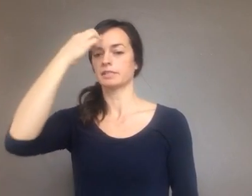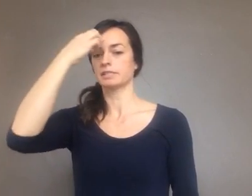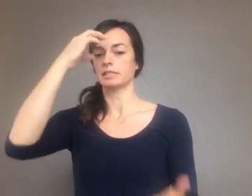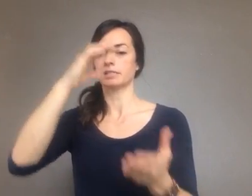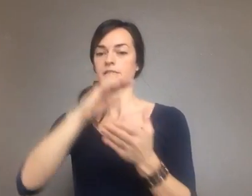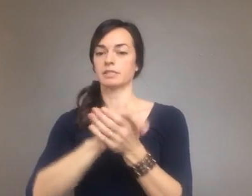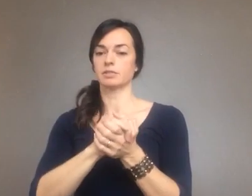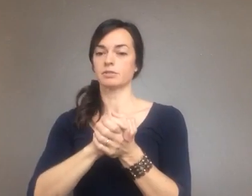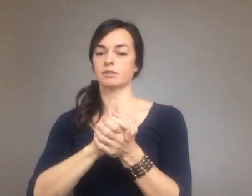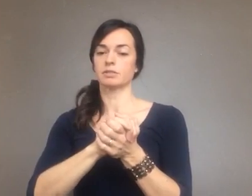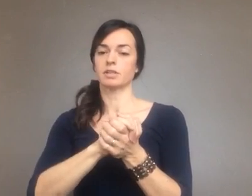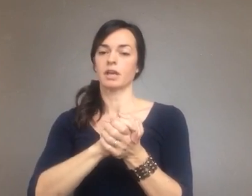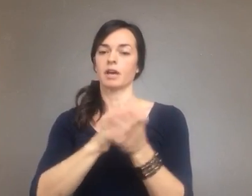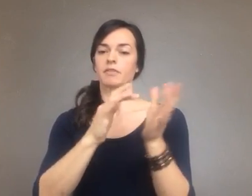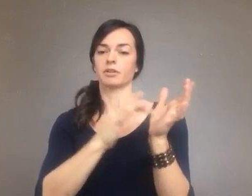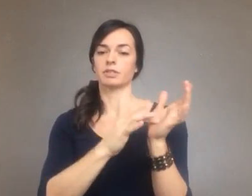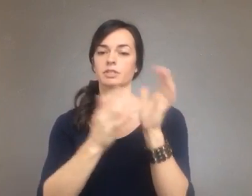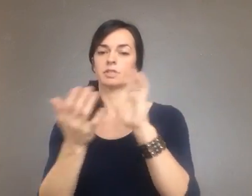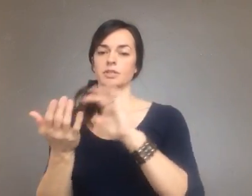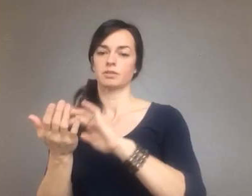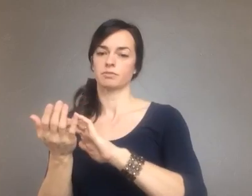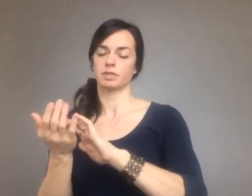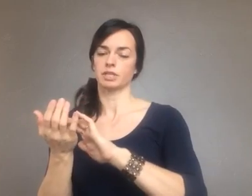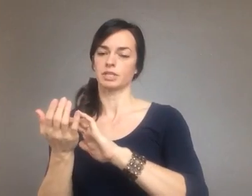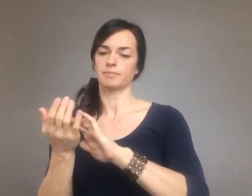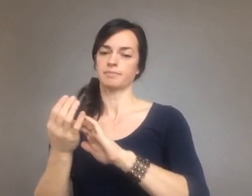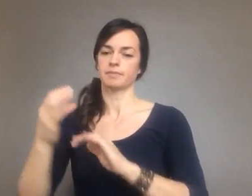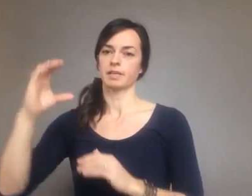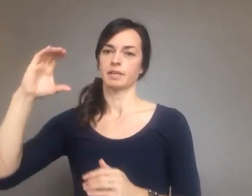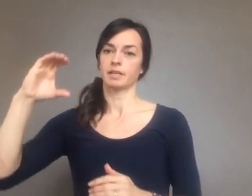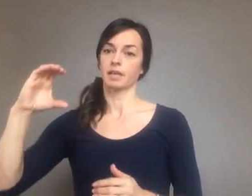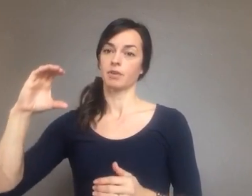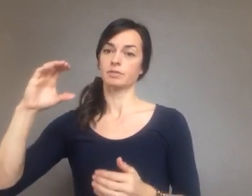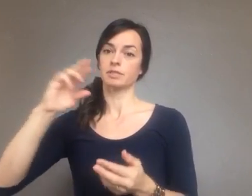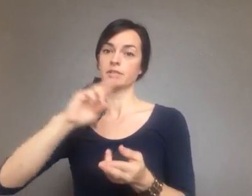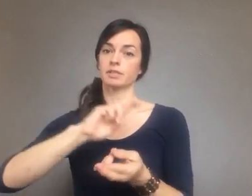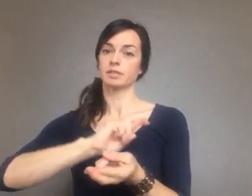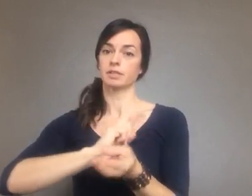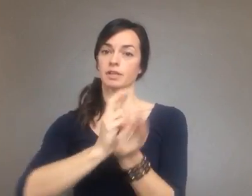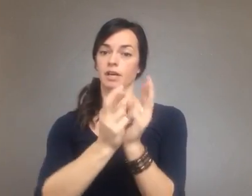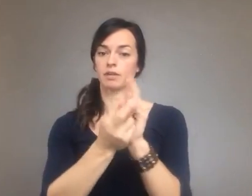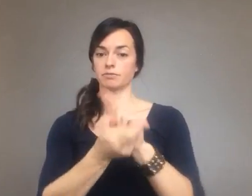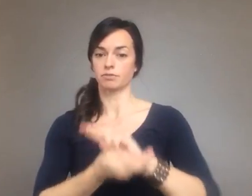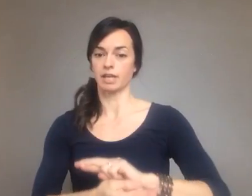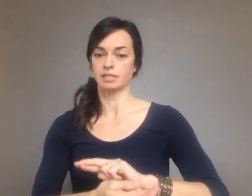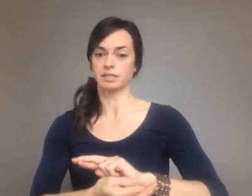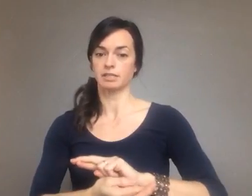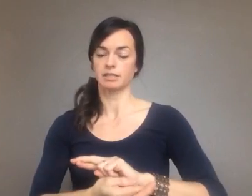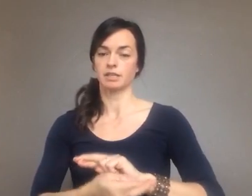Calvin's Institutes of the Christian Religion. Council of Trent.